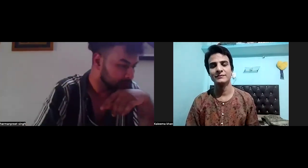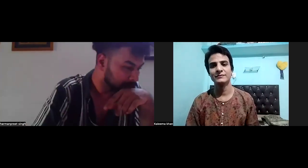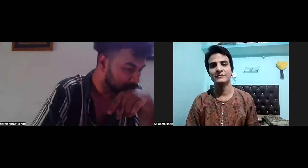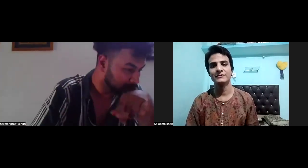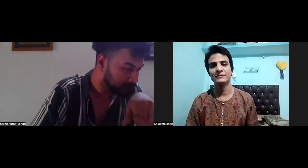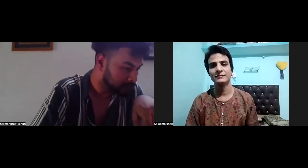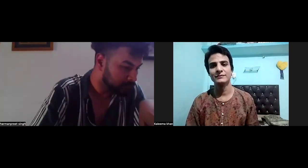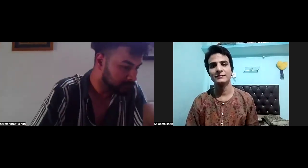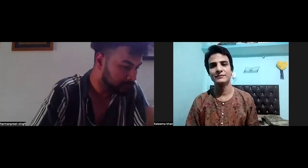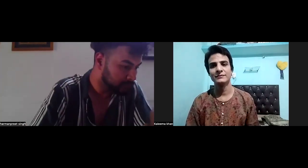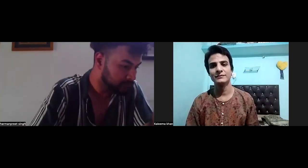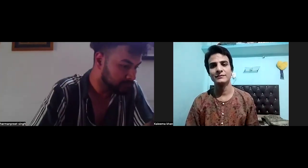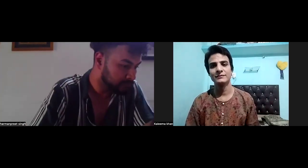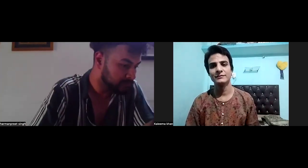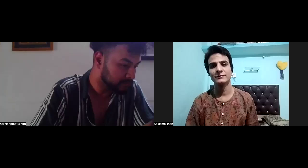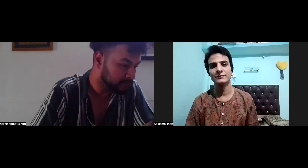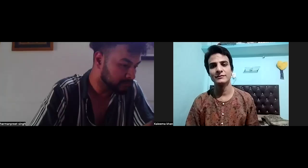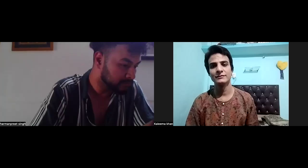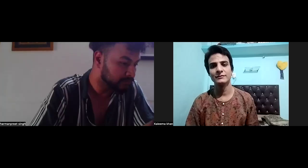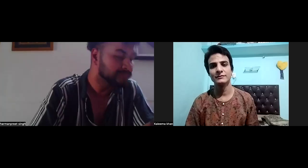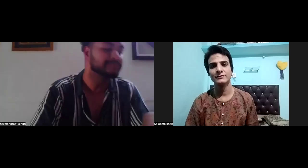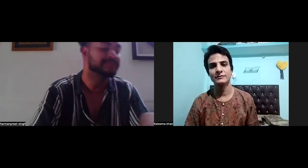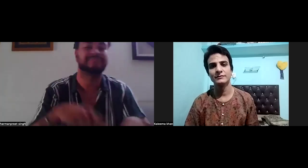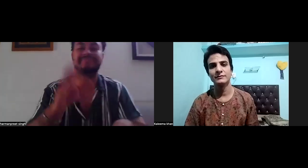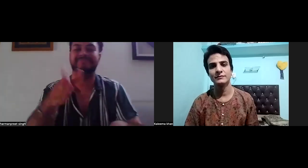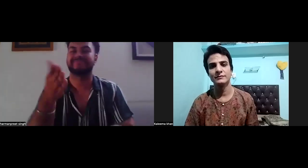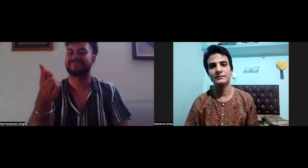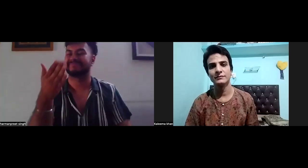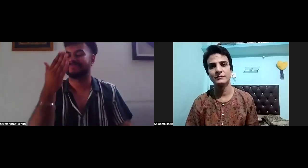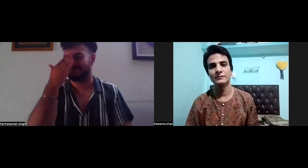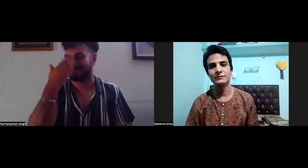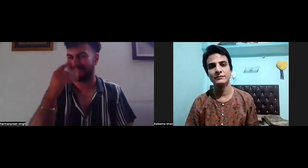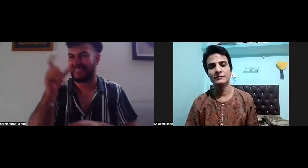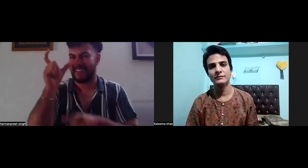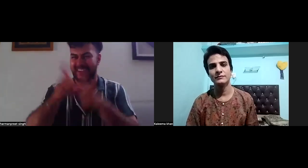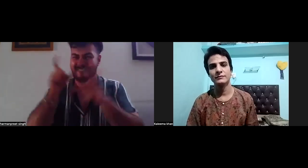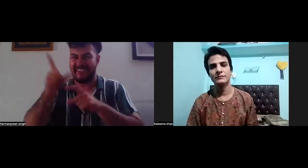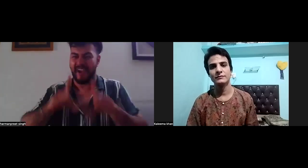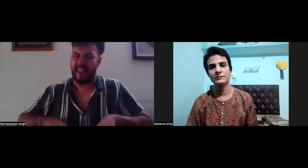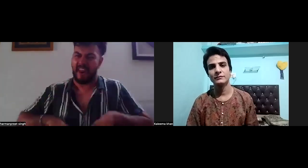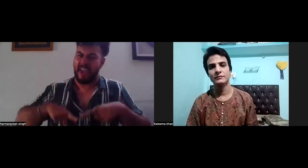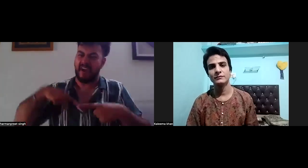achieve, can do. Thank you for sharing your experience. I have the next question.